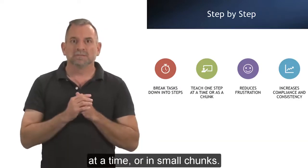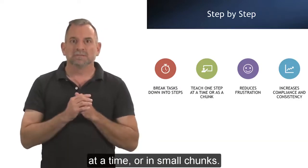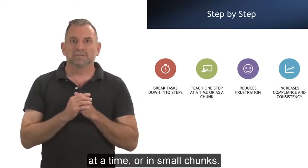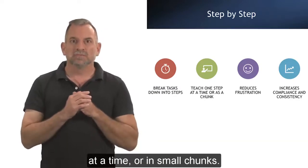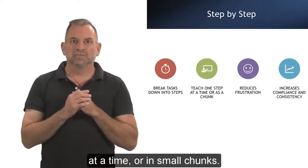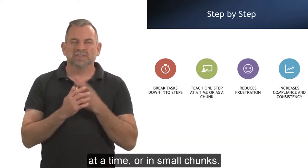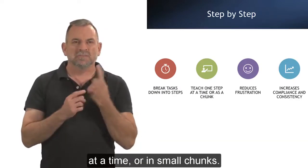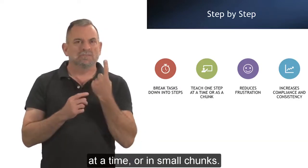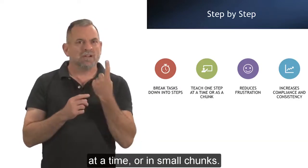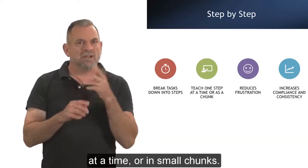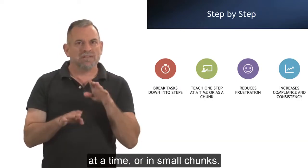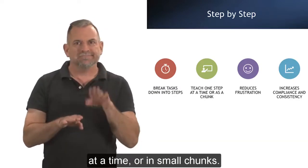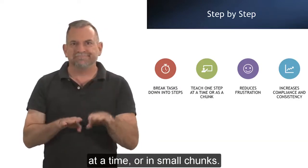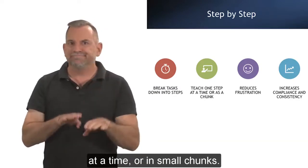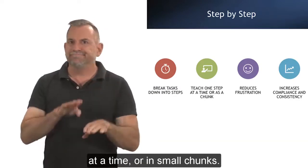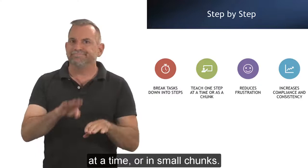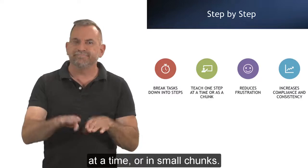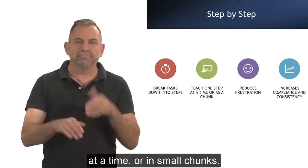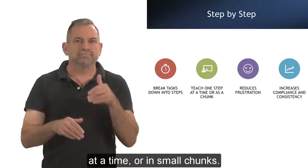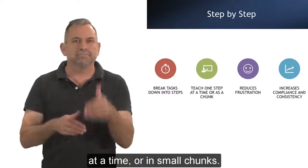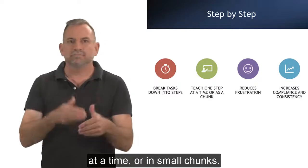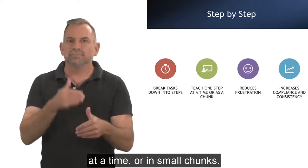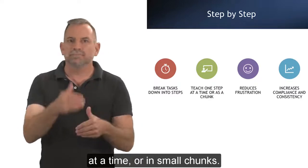time or in small chunks.